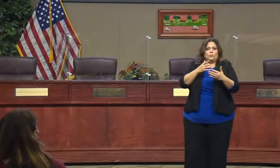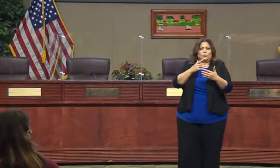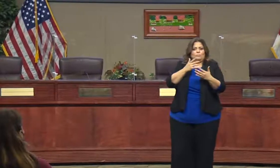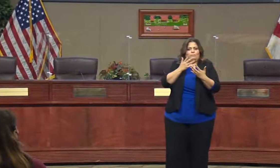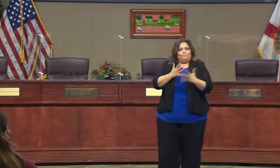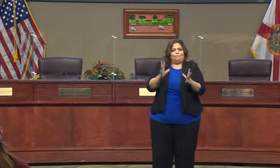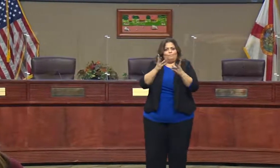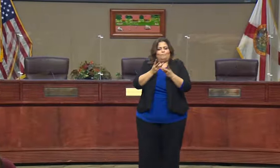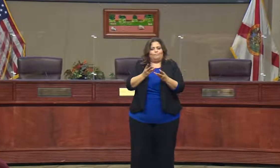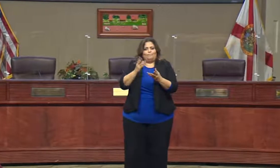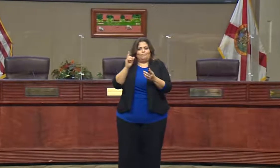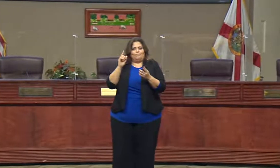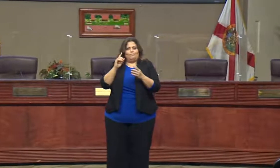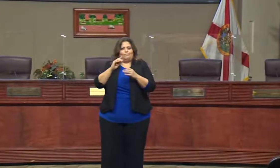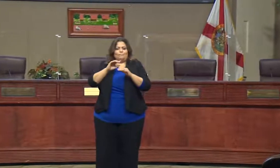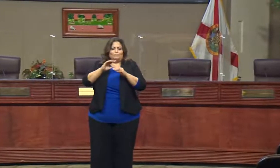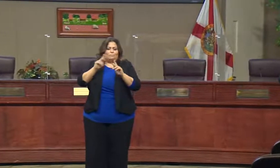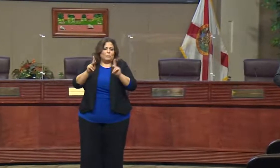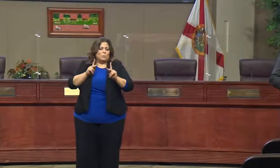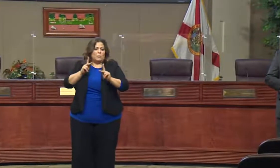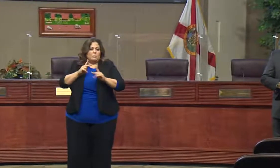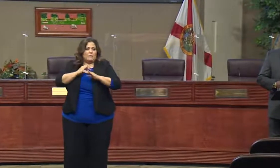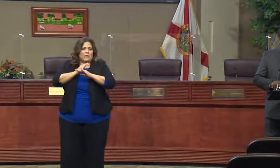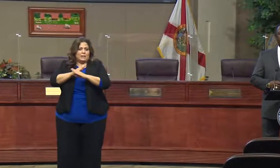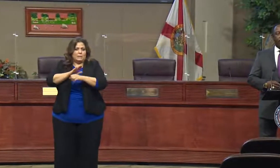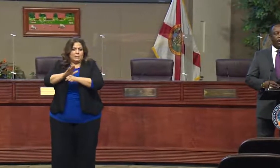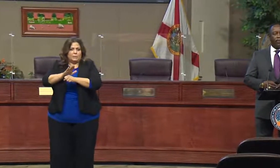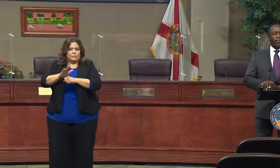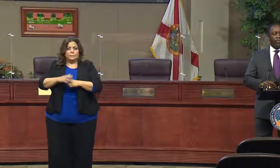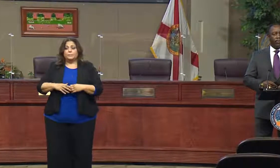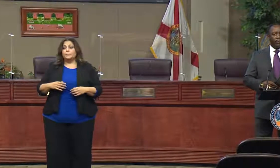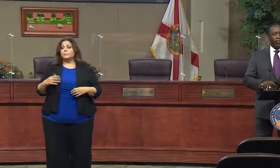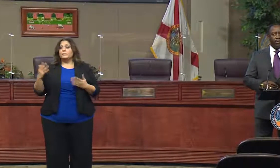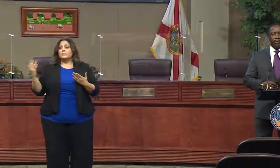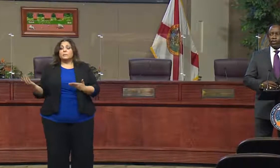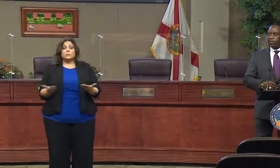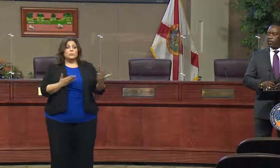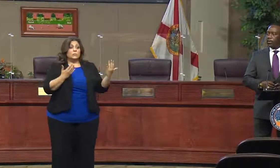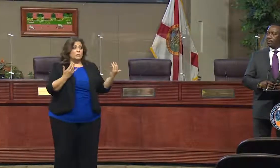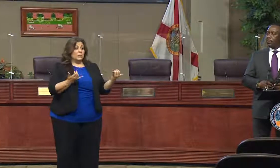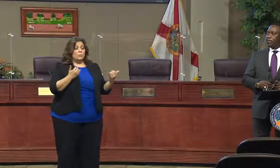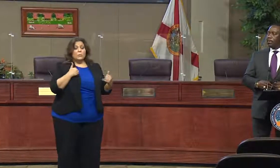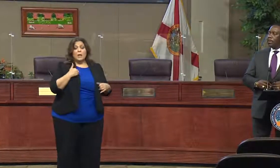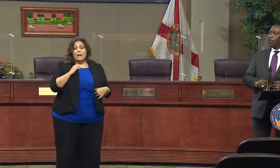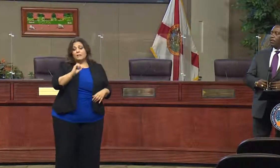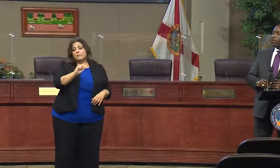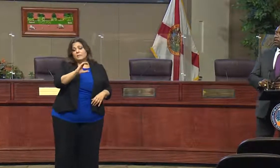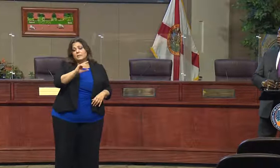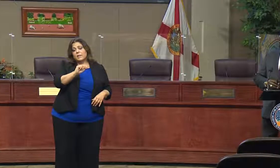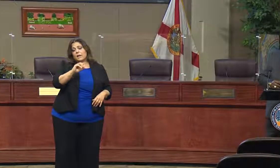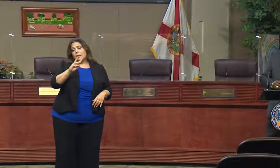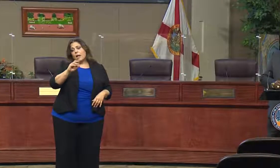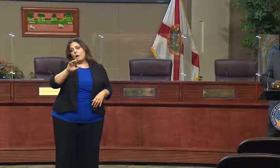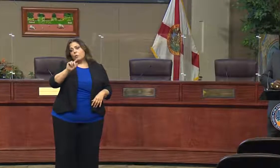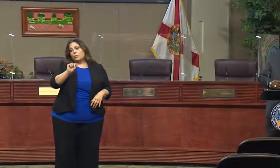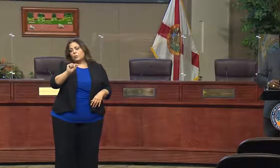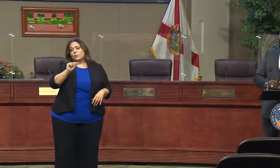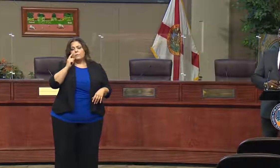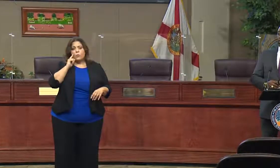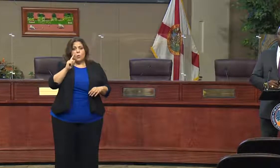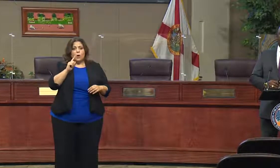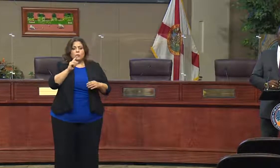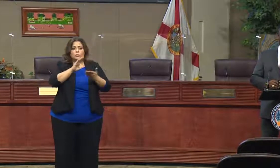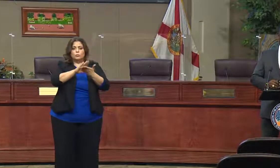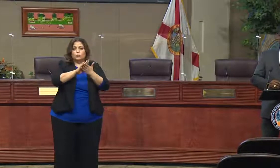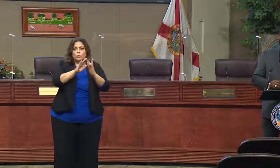Thank you, Dr. Pino. We do have Mr. Scott Howard from the school district here, should there be any questions related to the